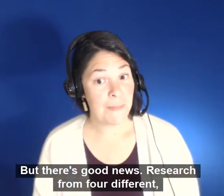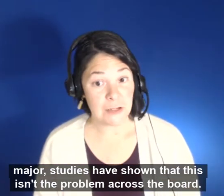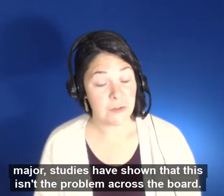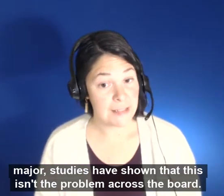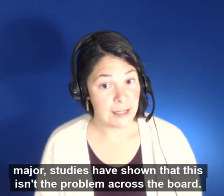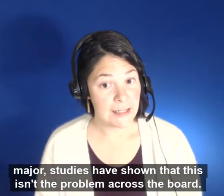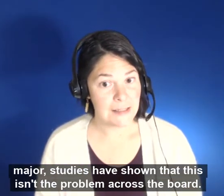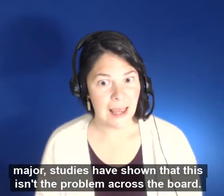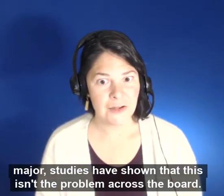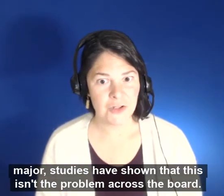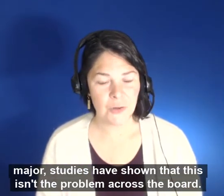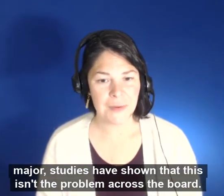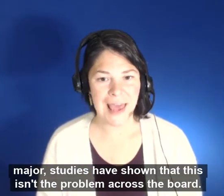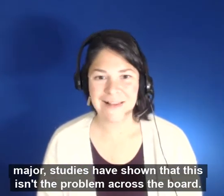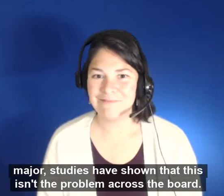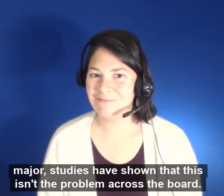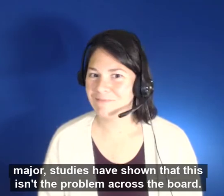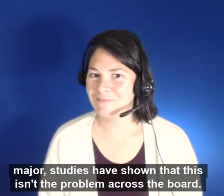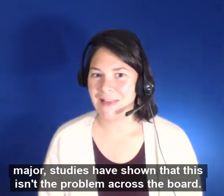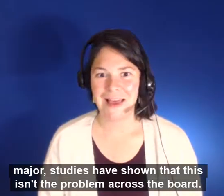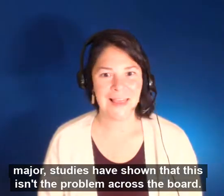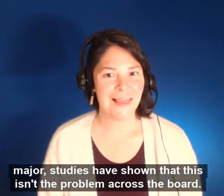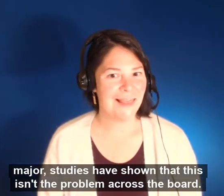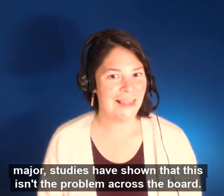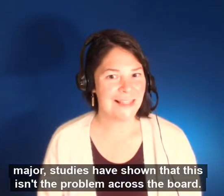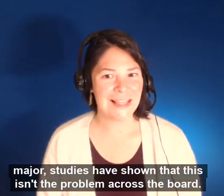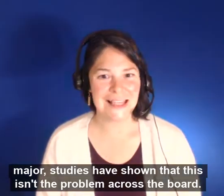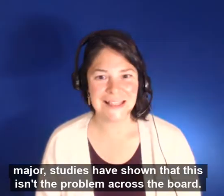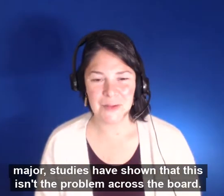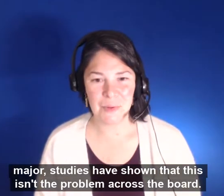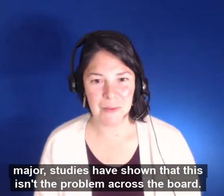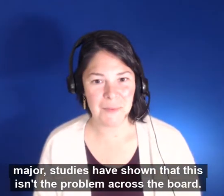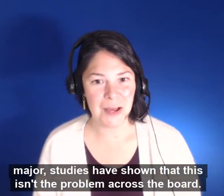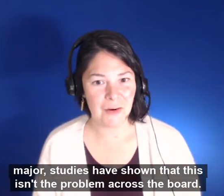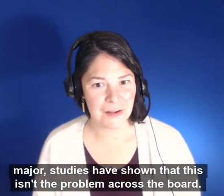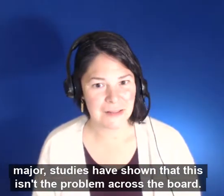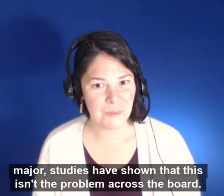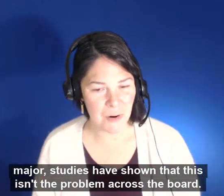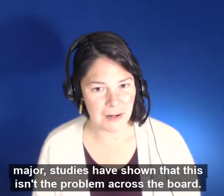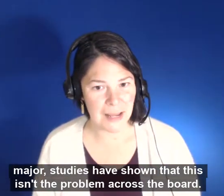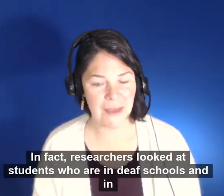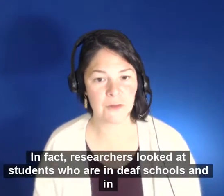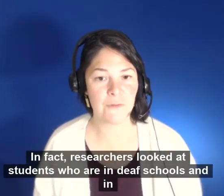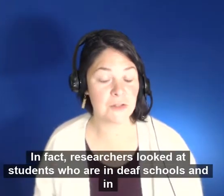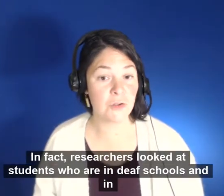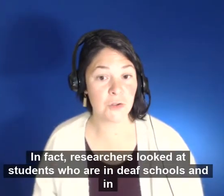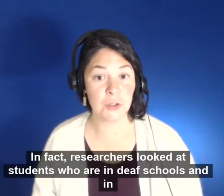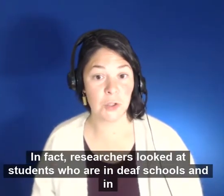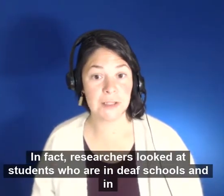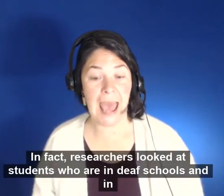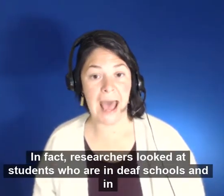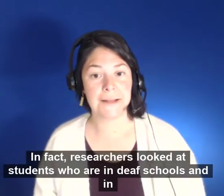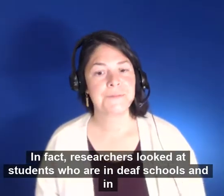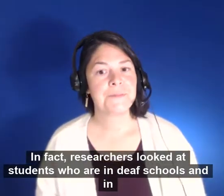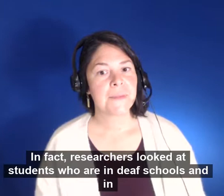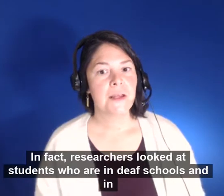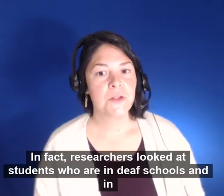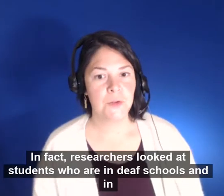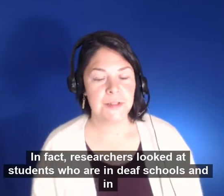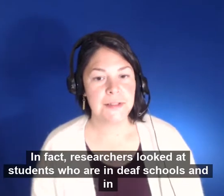major studies has shown that this isn't a problem across the board. In fact, researchers looked at students